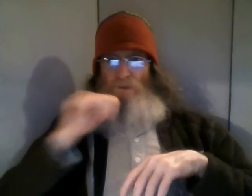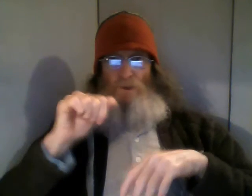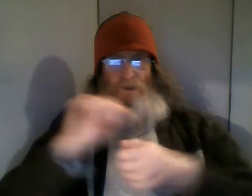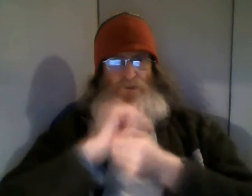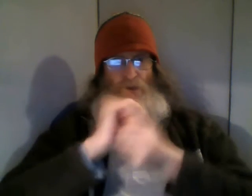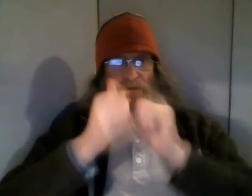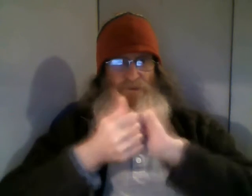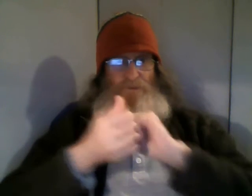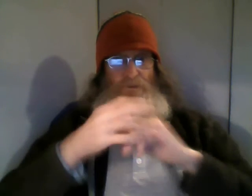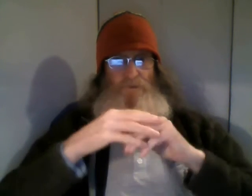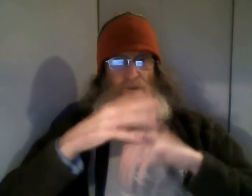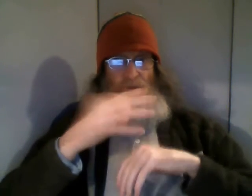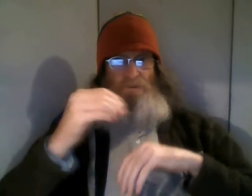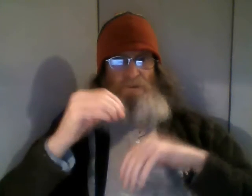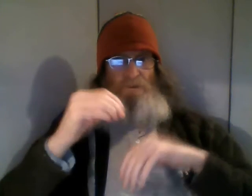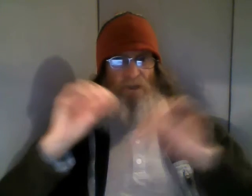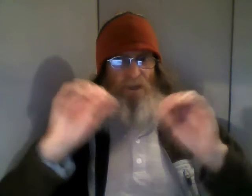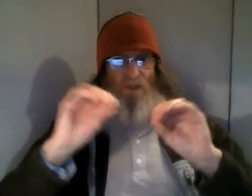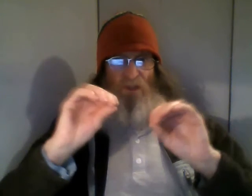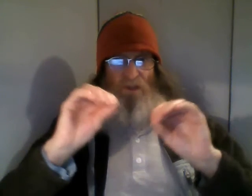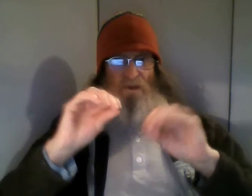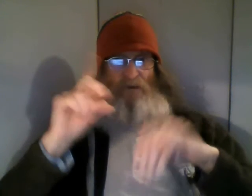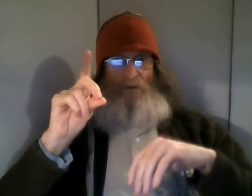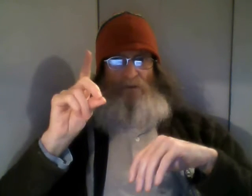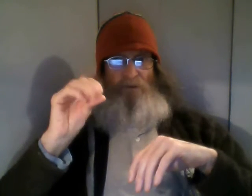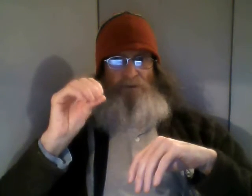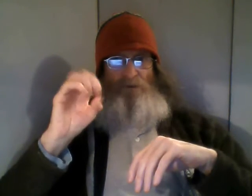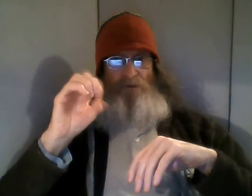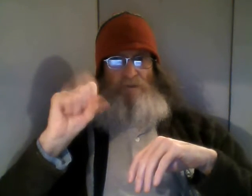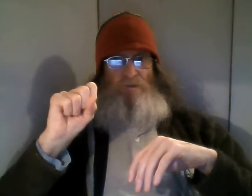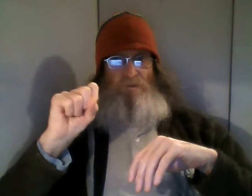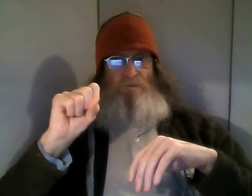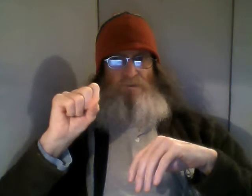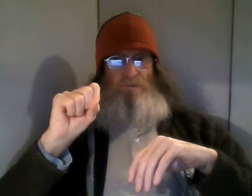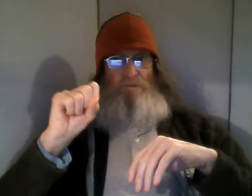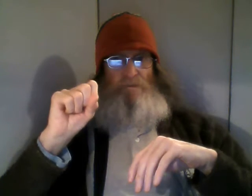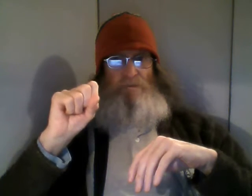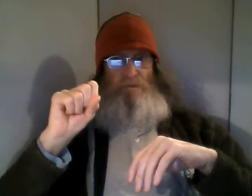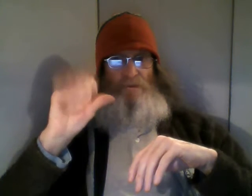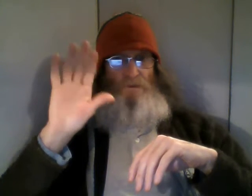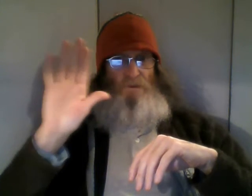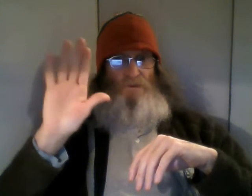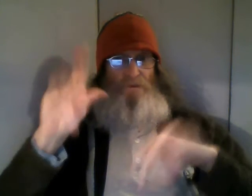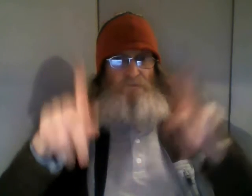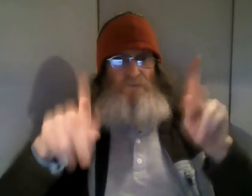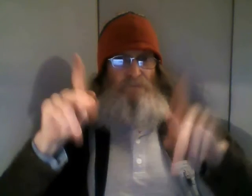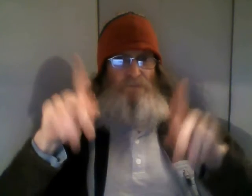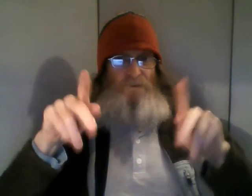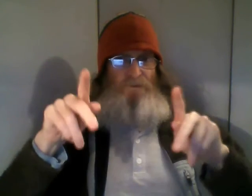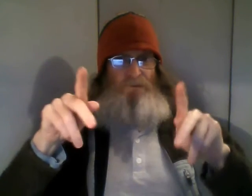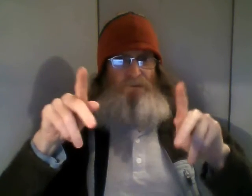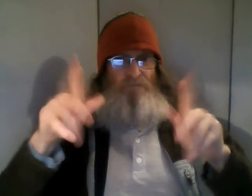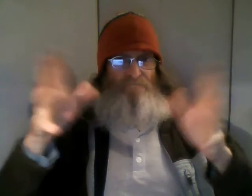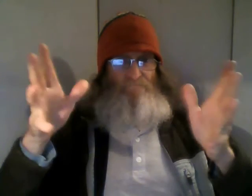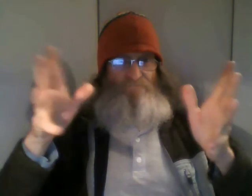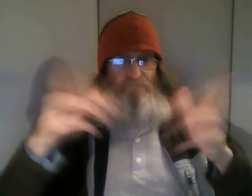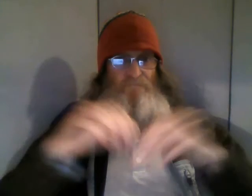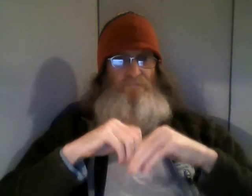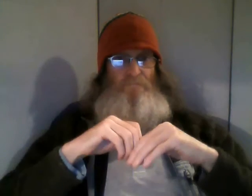Oh my god, you look so bad. Yep, pants are free. I know, I heard. Your mom told me. And your auntie. And your